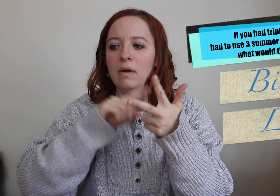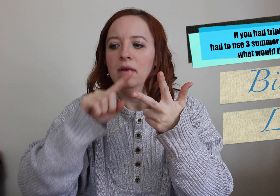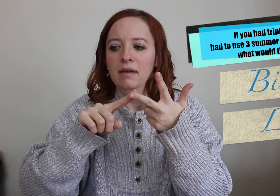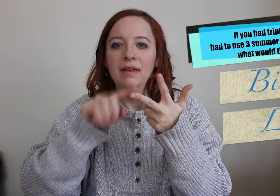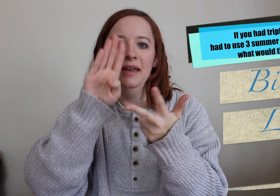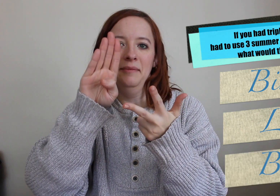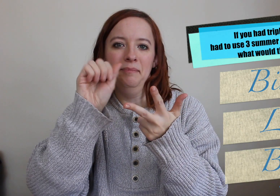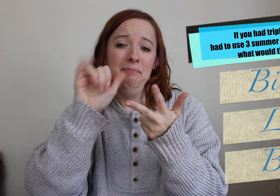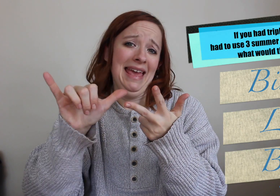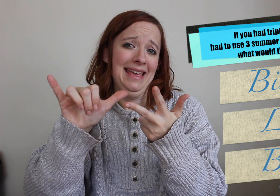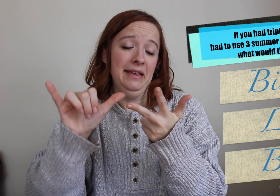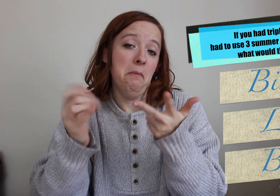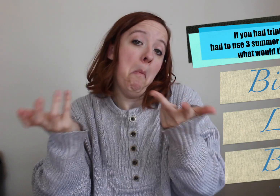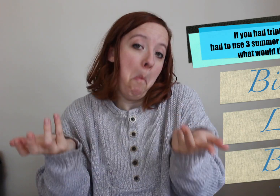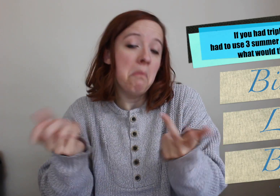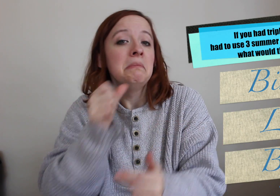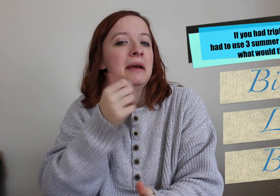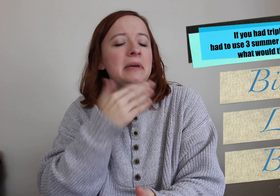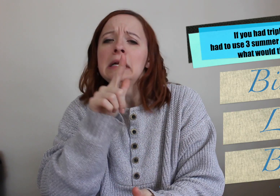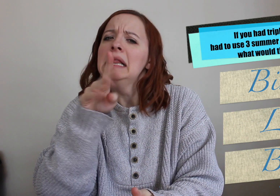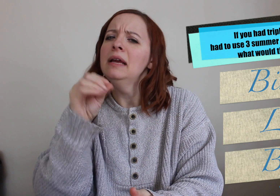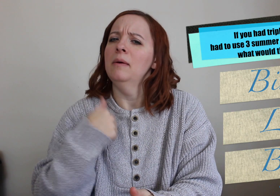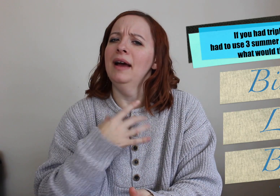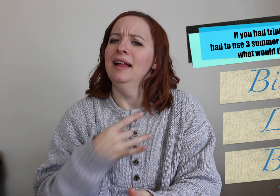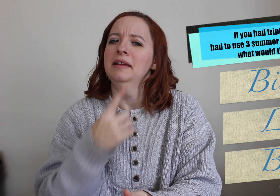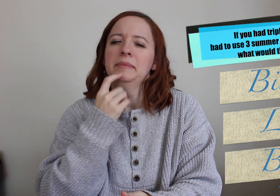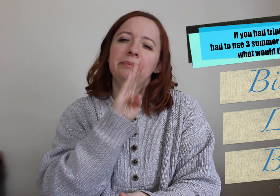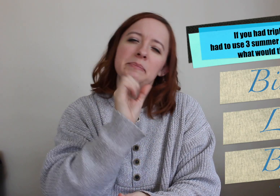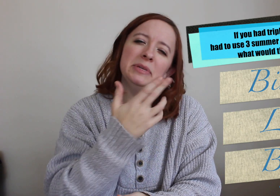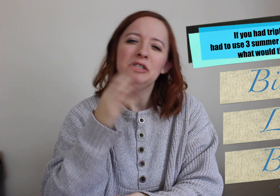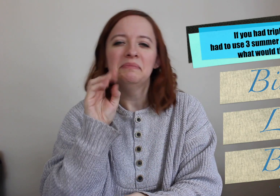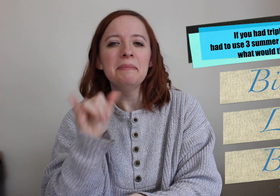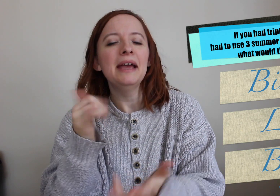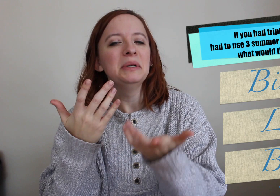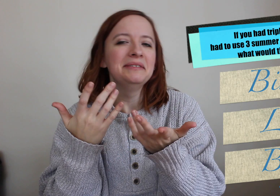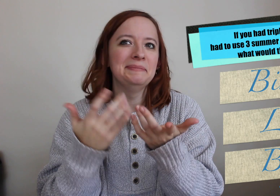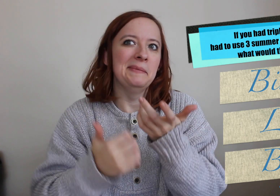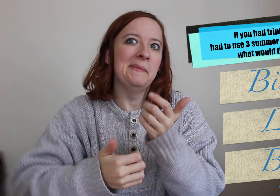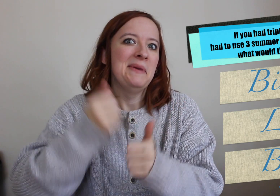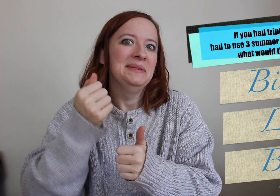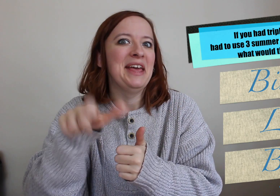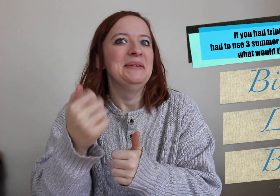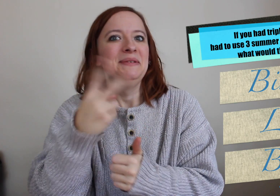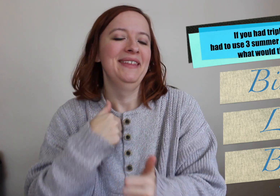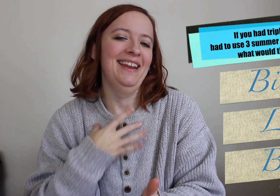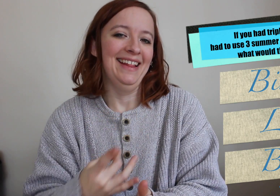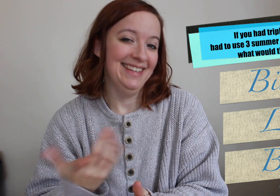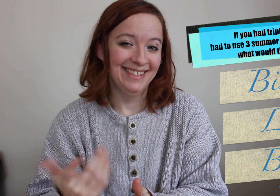Leo, and Bay. So, like I said, not bad. Leo I really like, but Birch and Bay, I guess they're